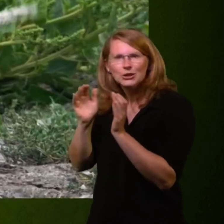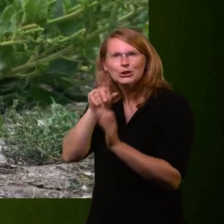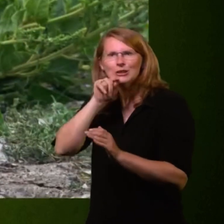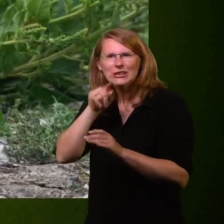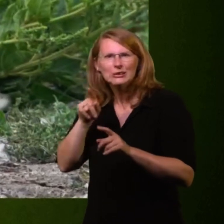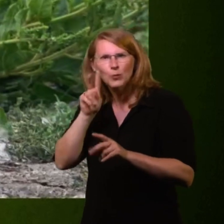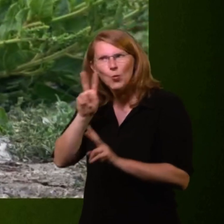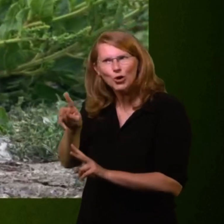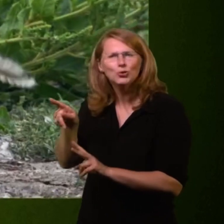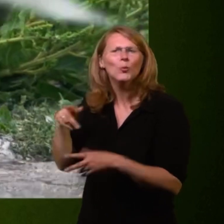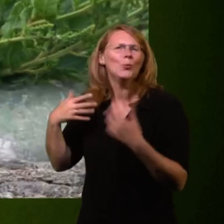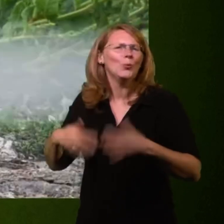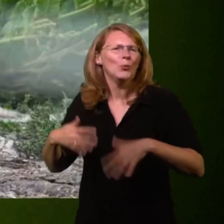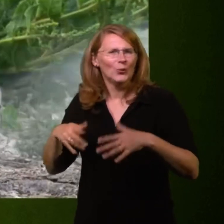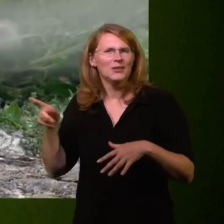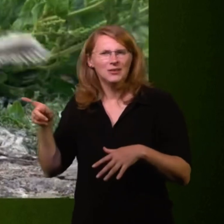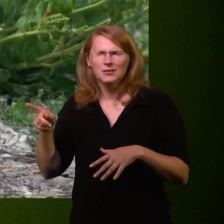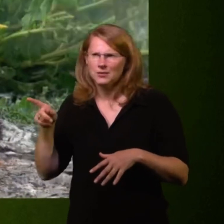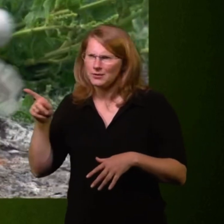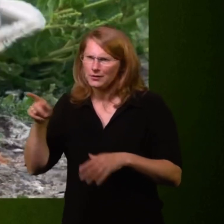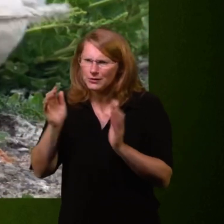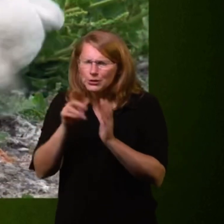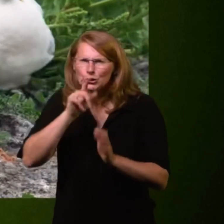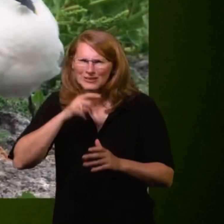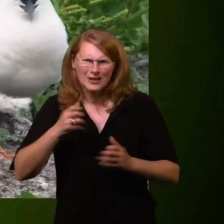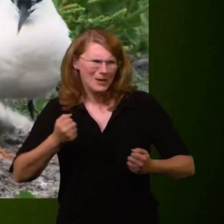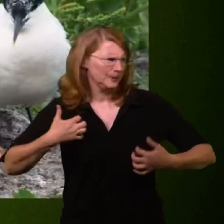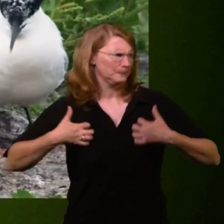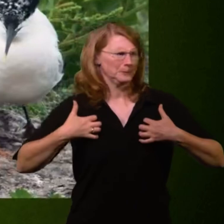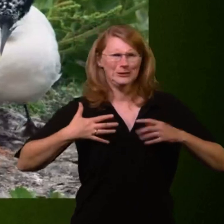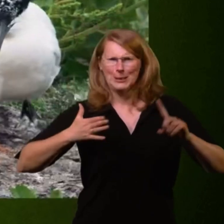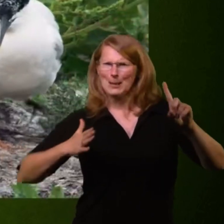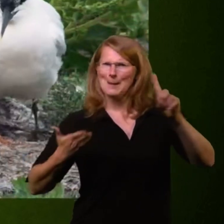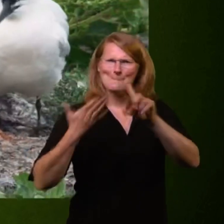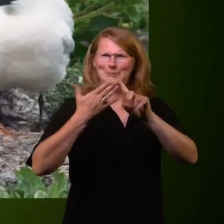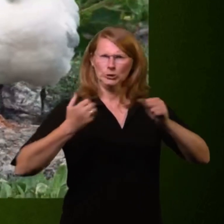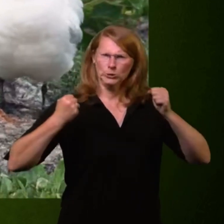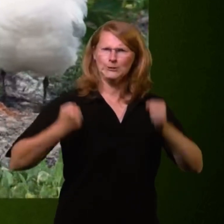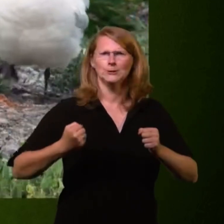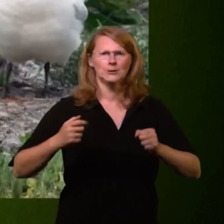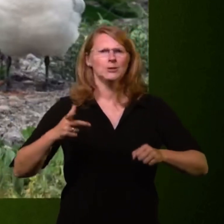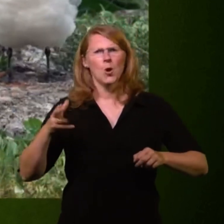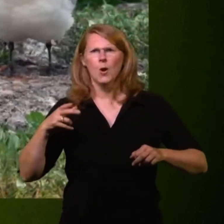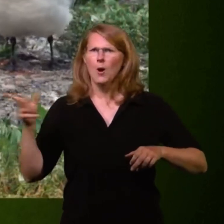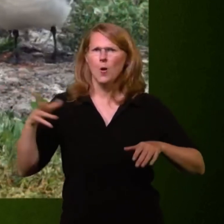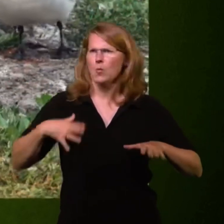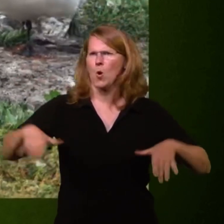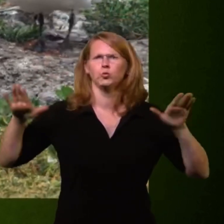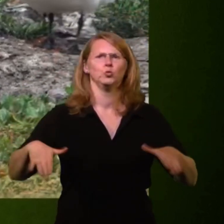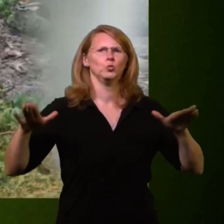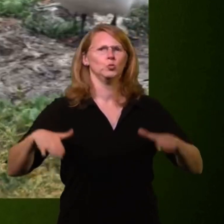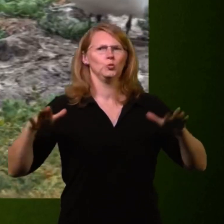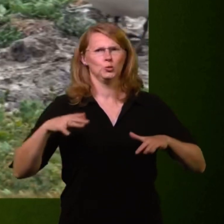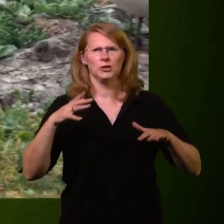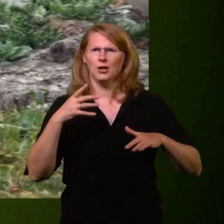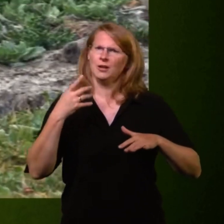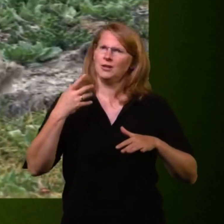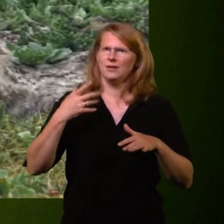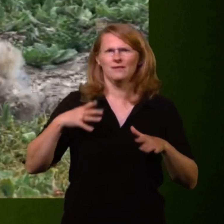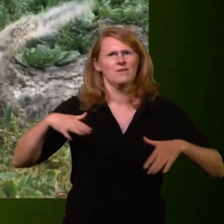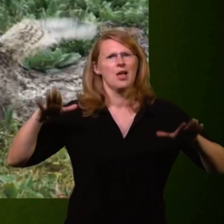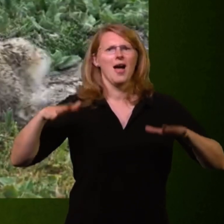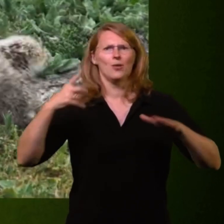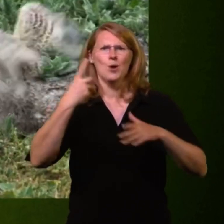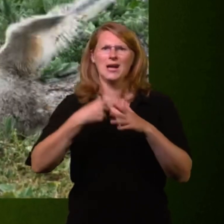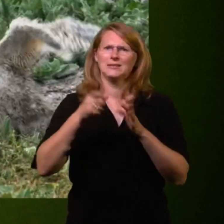chicks. Now, the chicks have high ambitions, as all chicks do. They hope one day to fly. And so this one